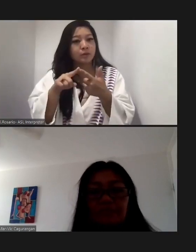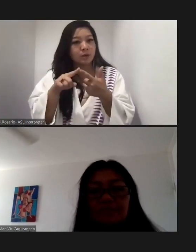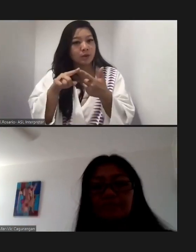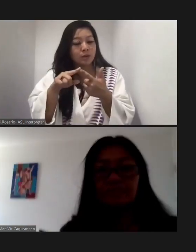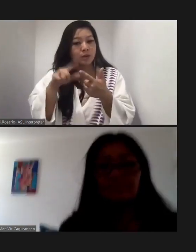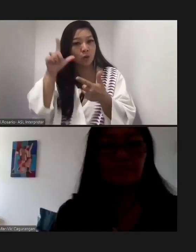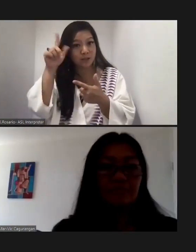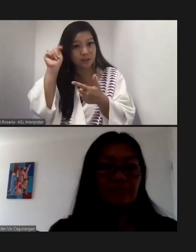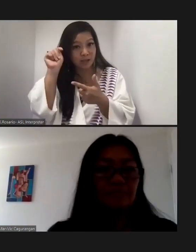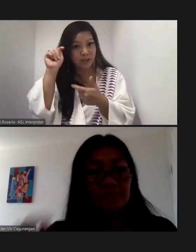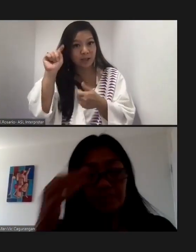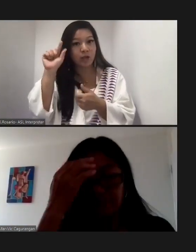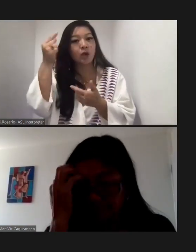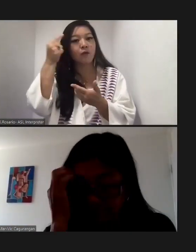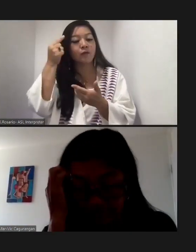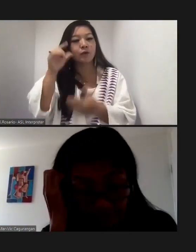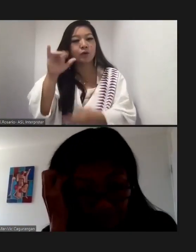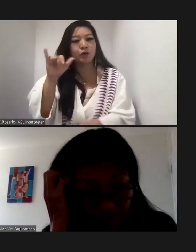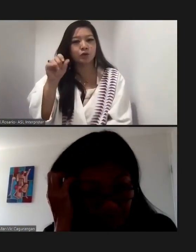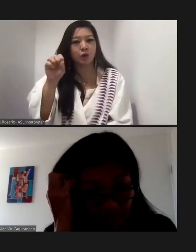Tenorio,